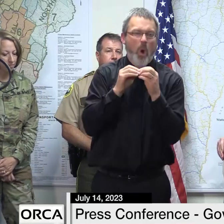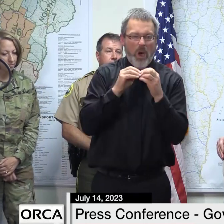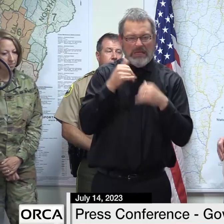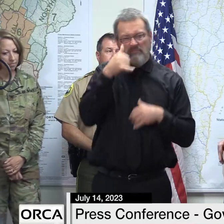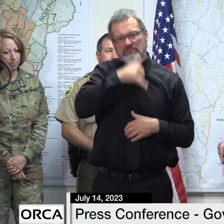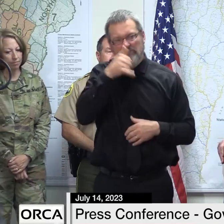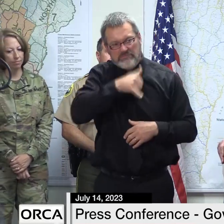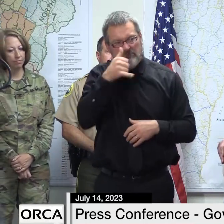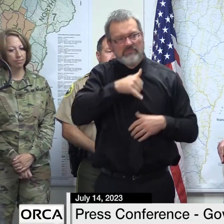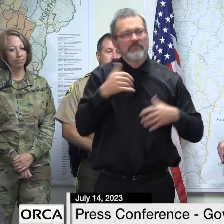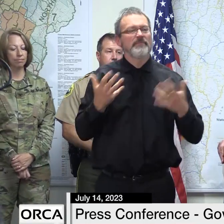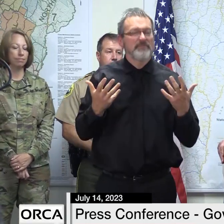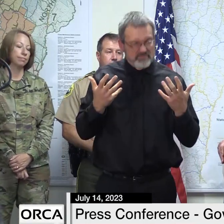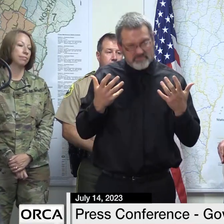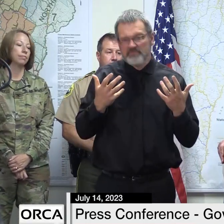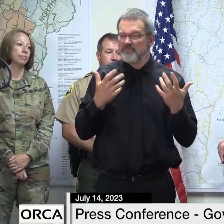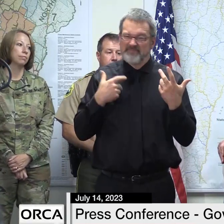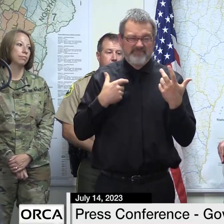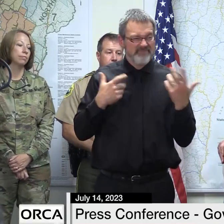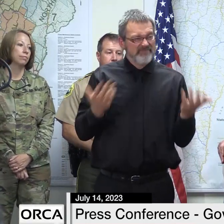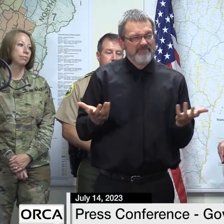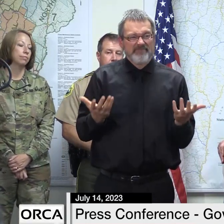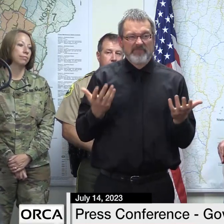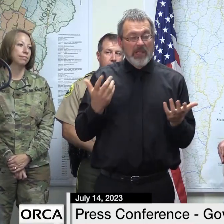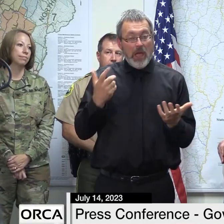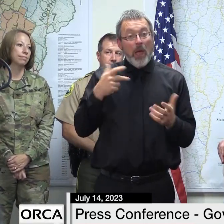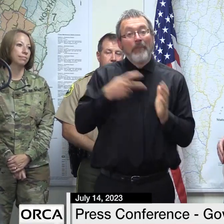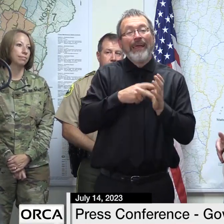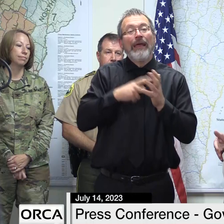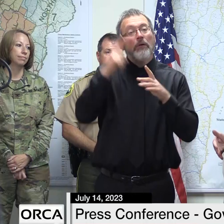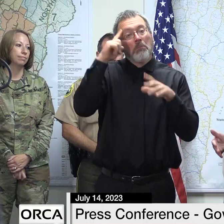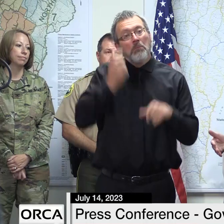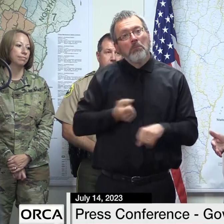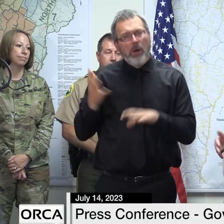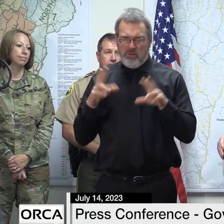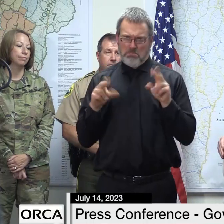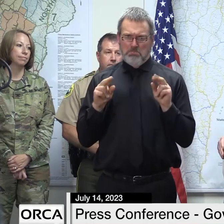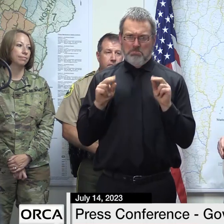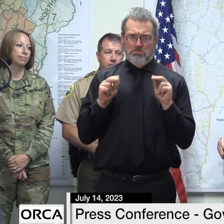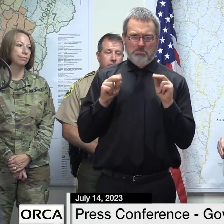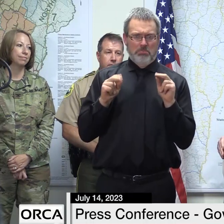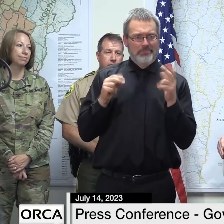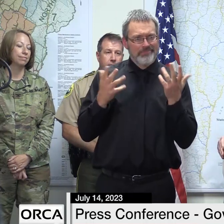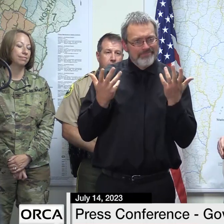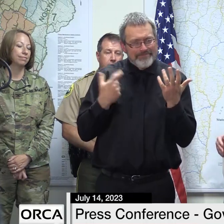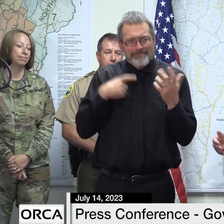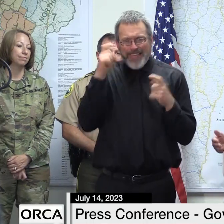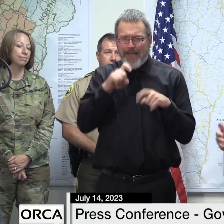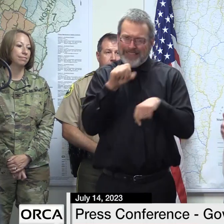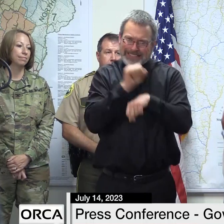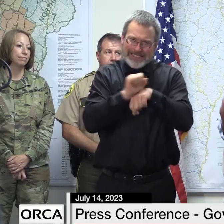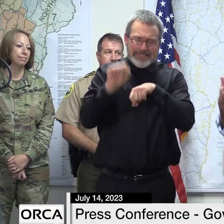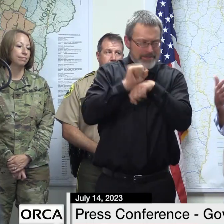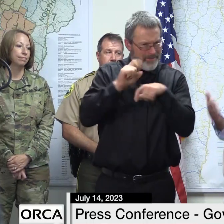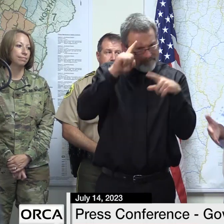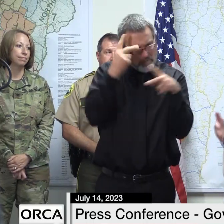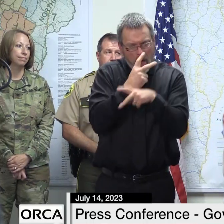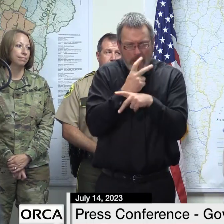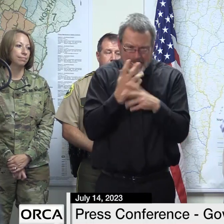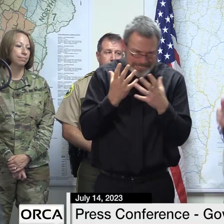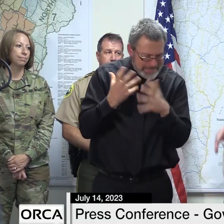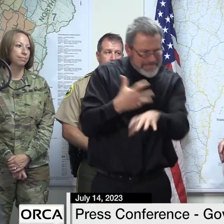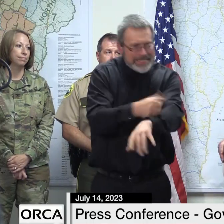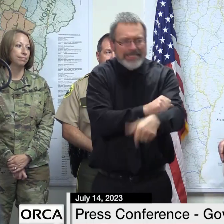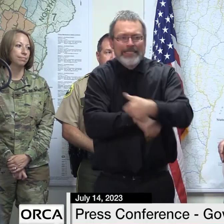So it's not lost on us. We're going to be doing all we can during this situation to, again,